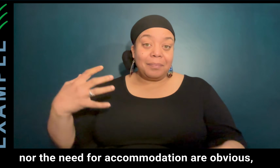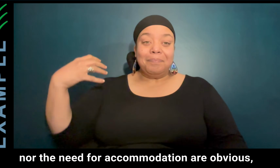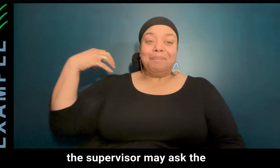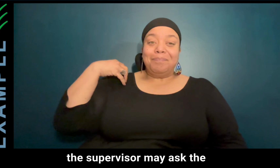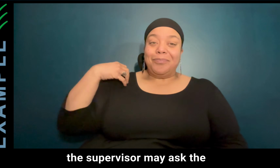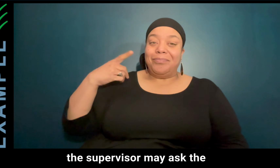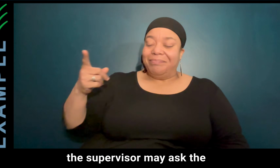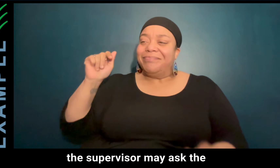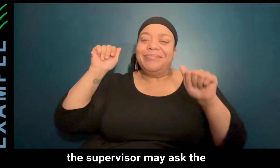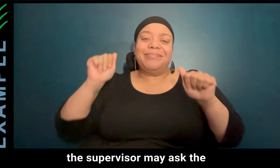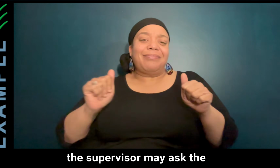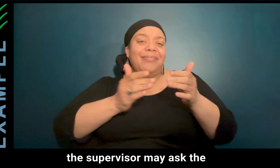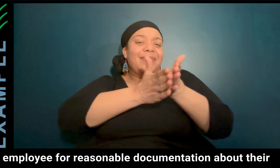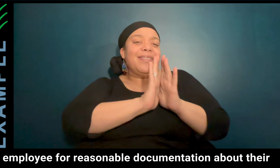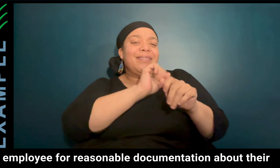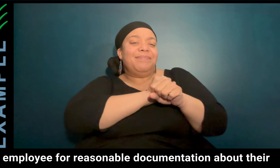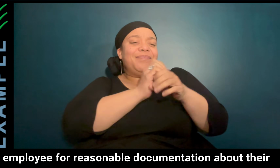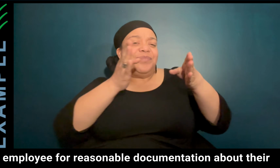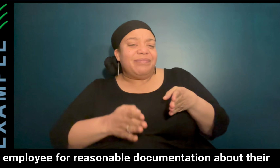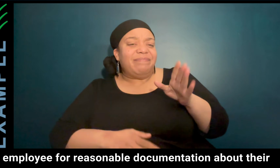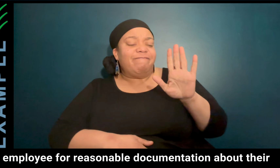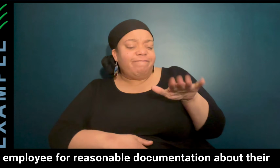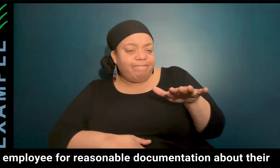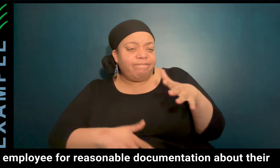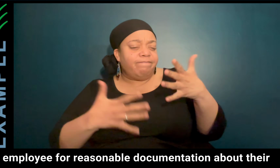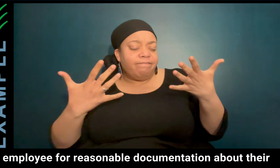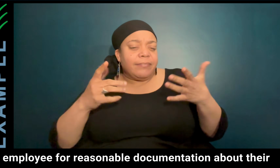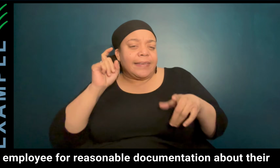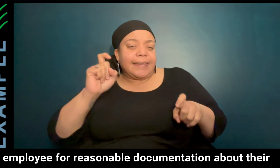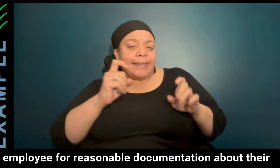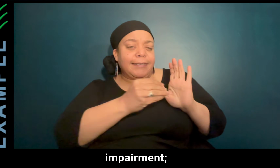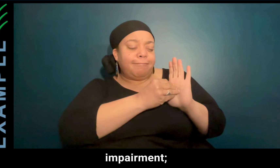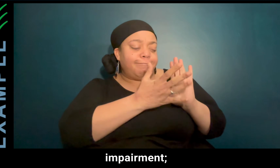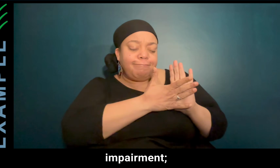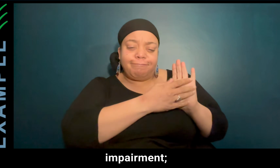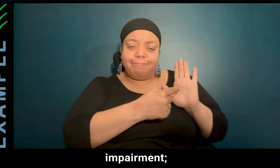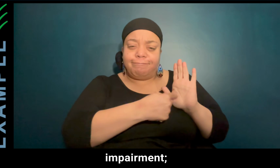the supervisor may ask the employee for reasonable documentation about their impairment.